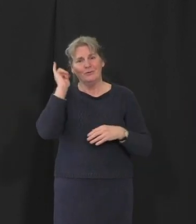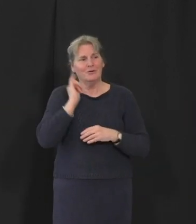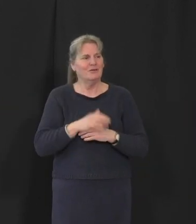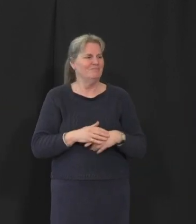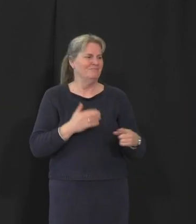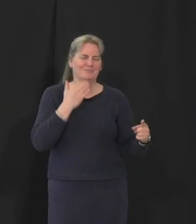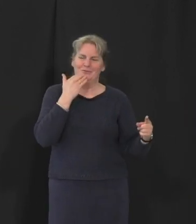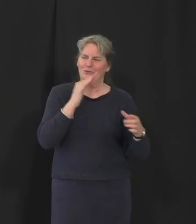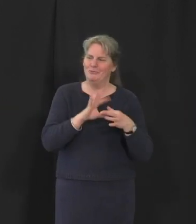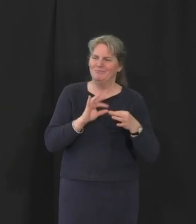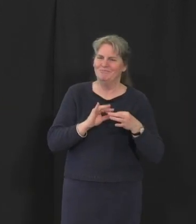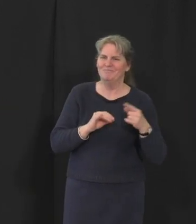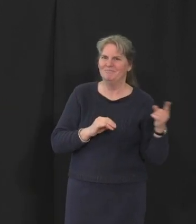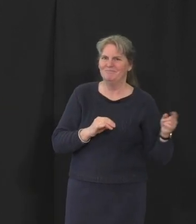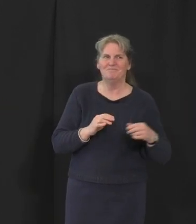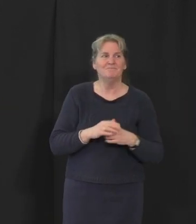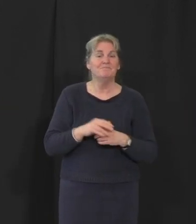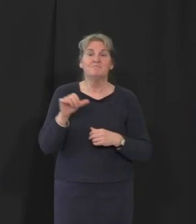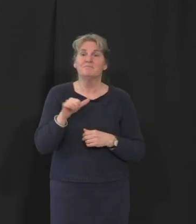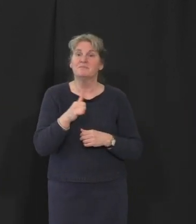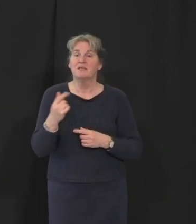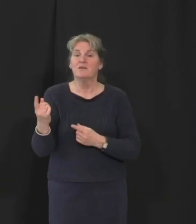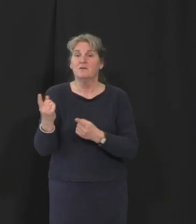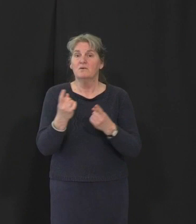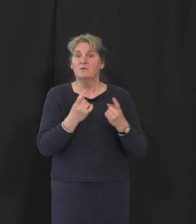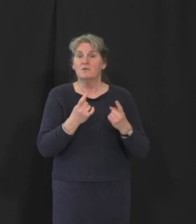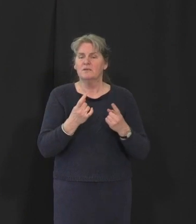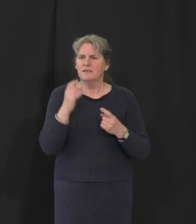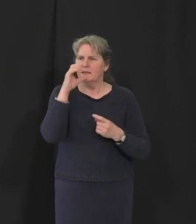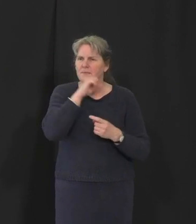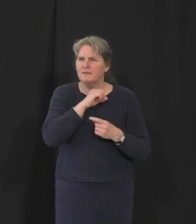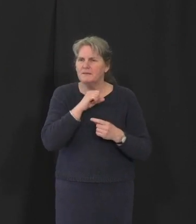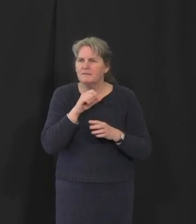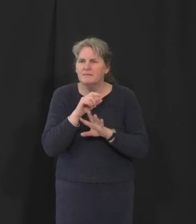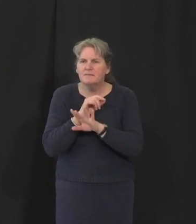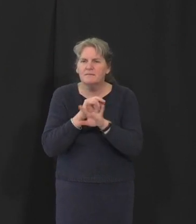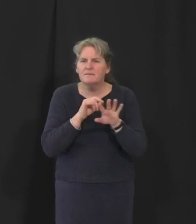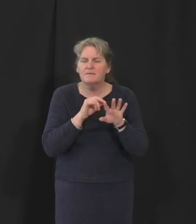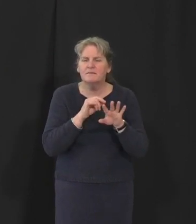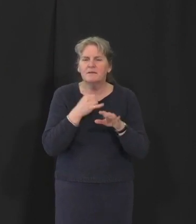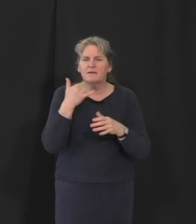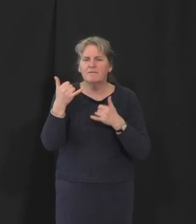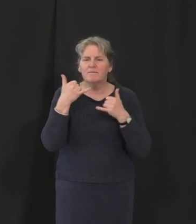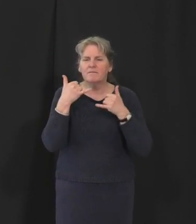Well said. Okay. Is there anyone on the lines that I missed?